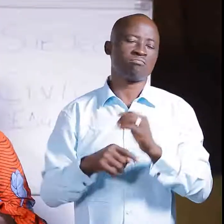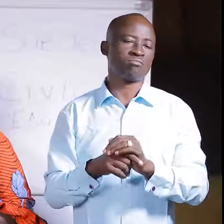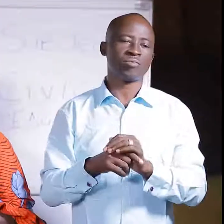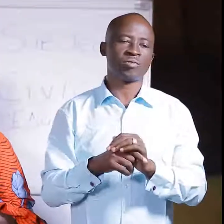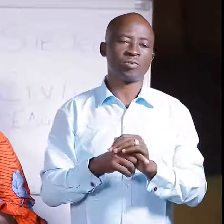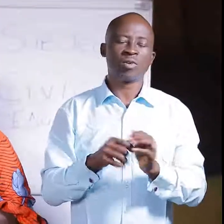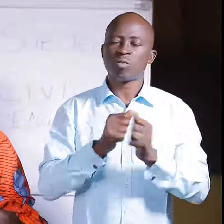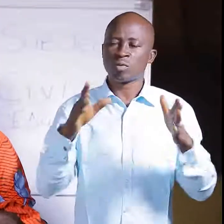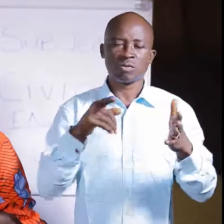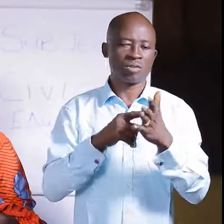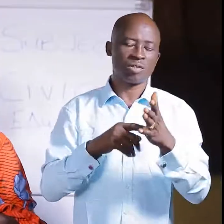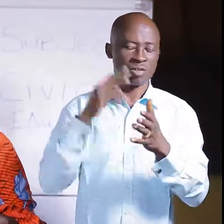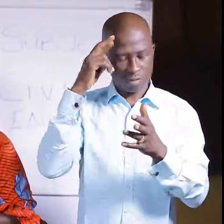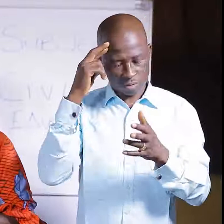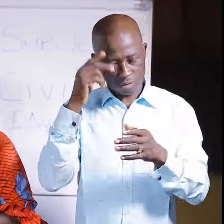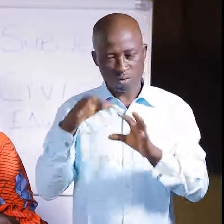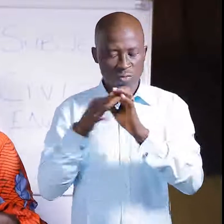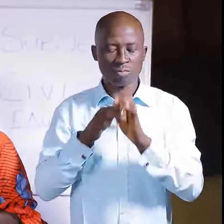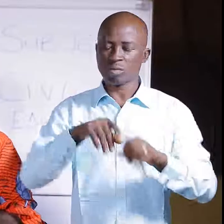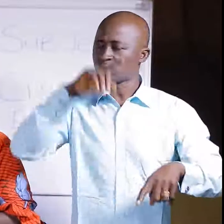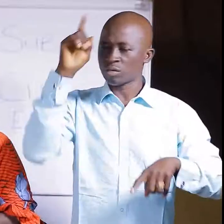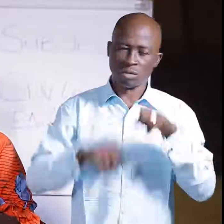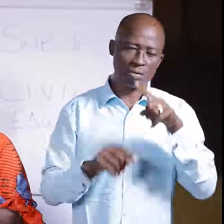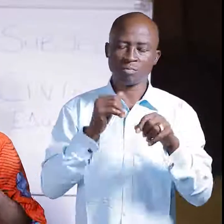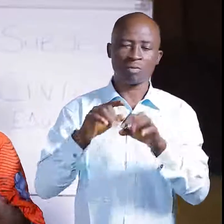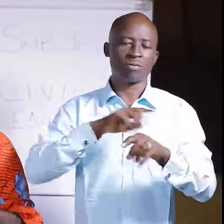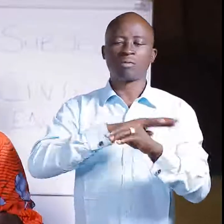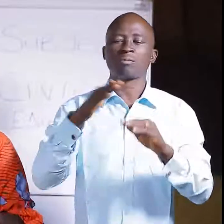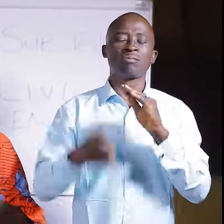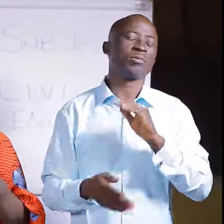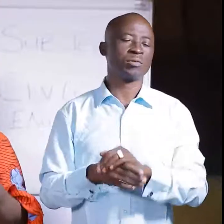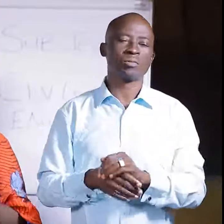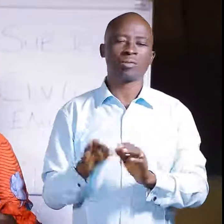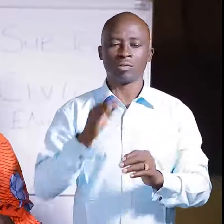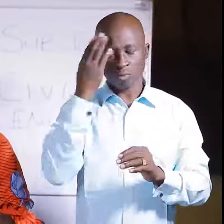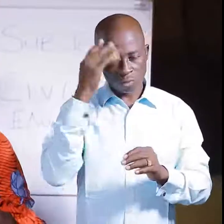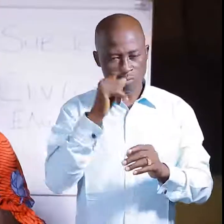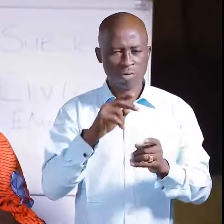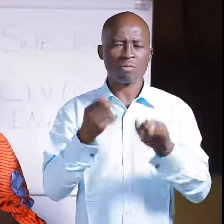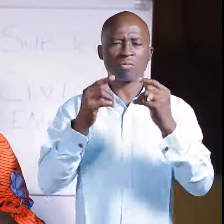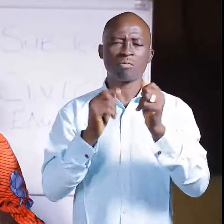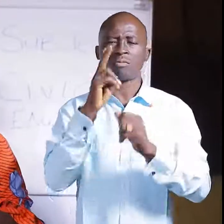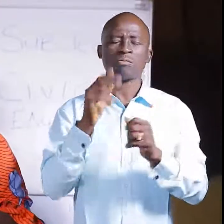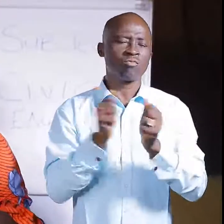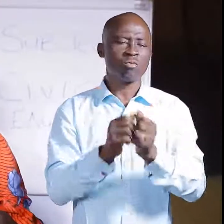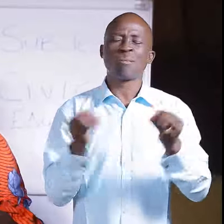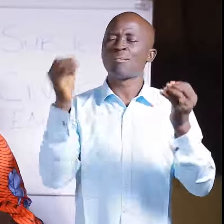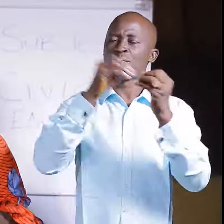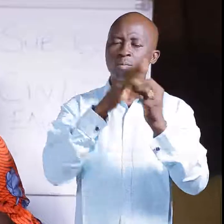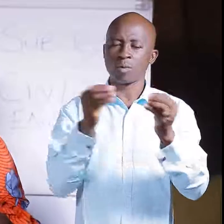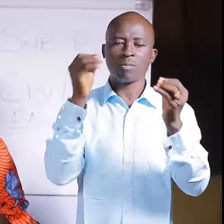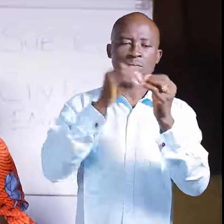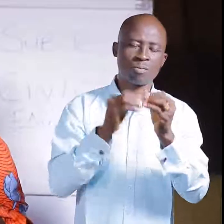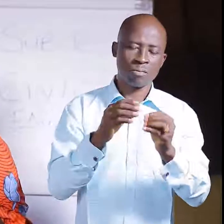these attributes, cooperation cannot be complete. And I know you can come out with more and more by